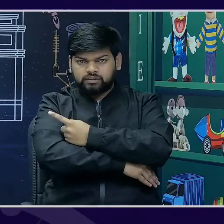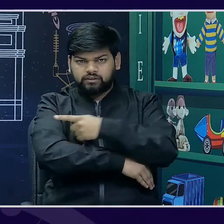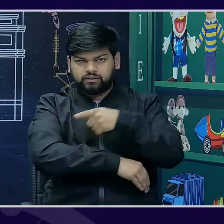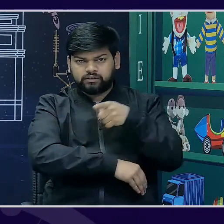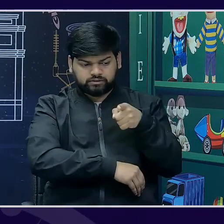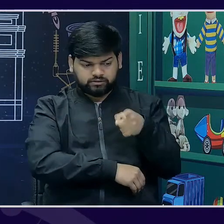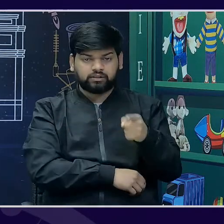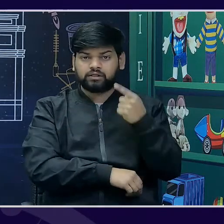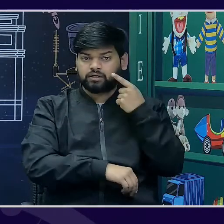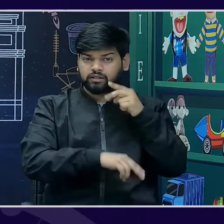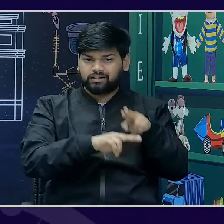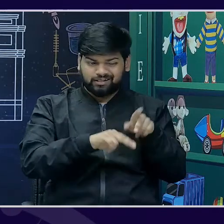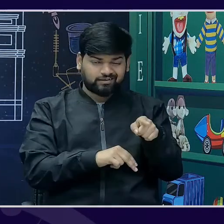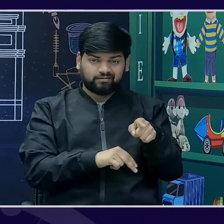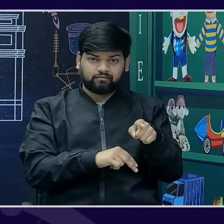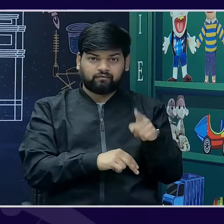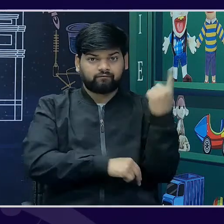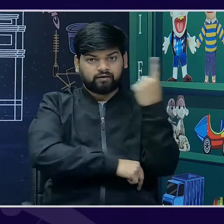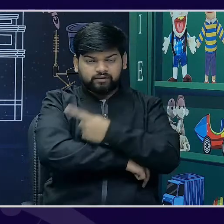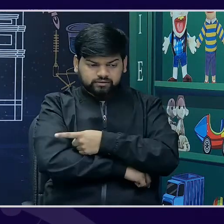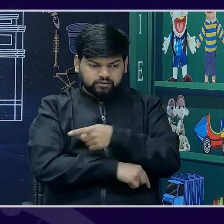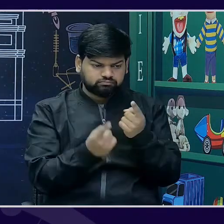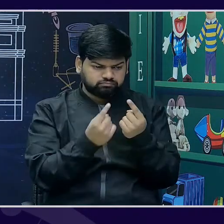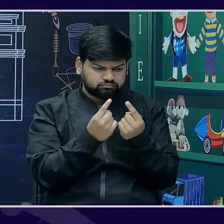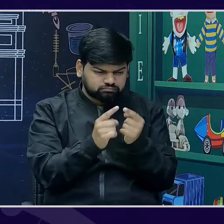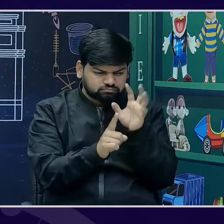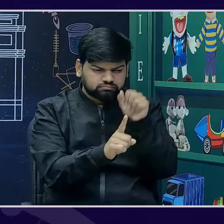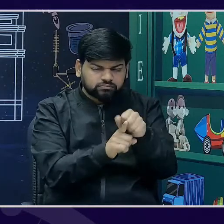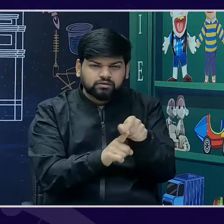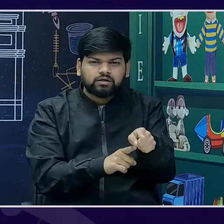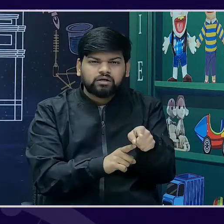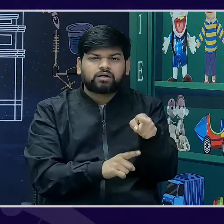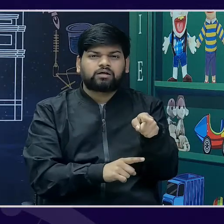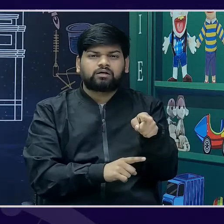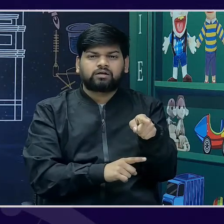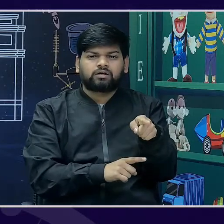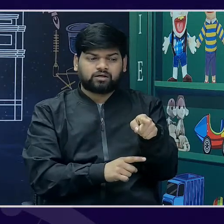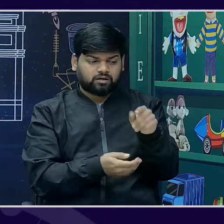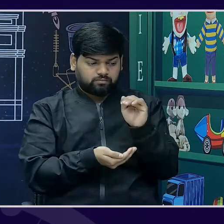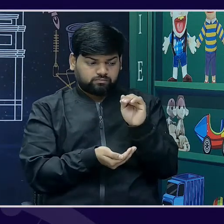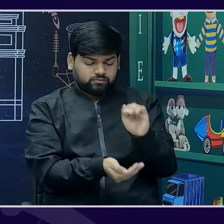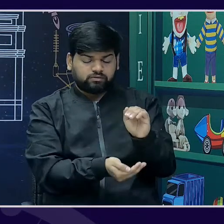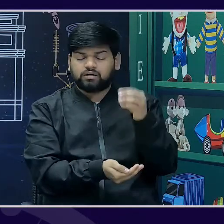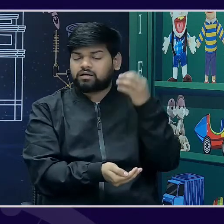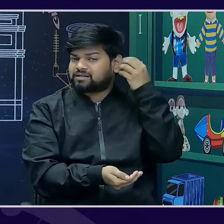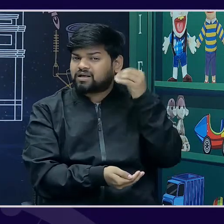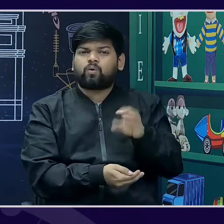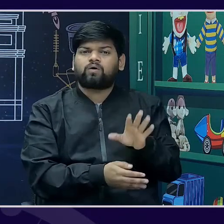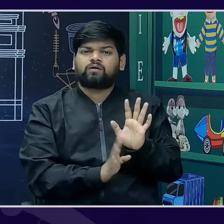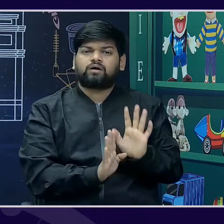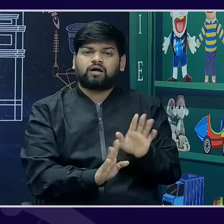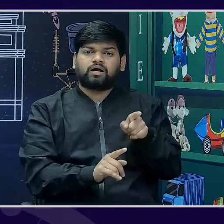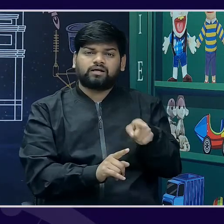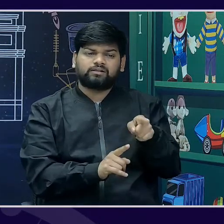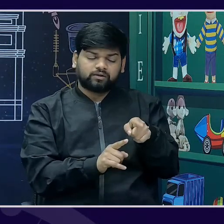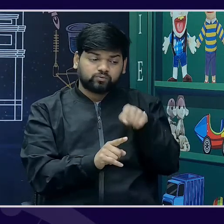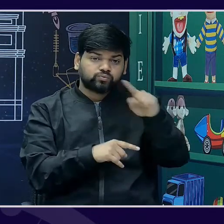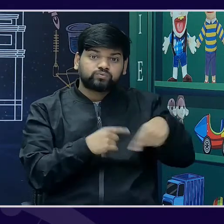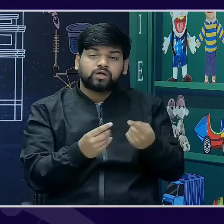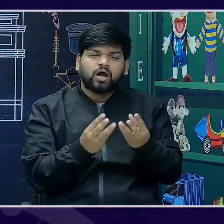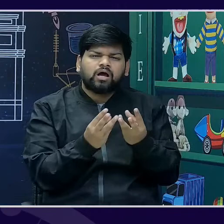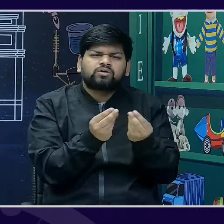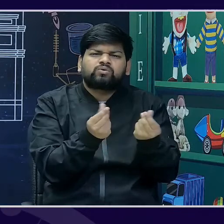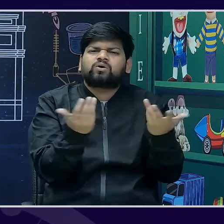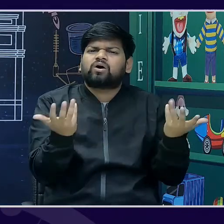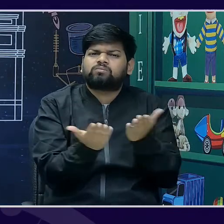are the available options that are already easily accessible for the treatment of hearing loss? Right. So there can